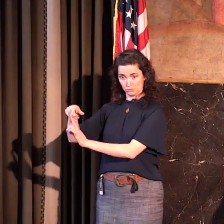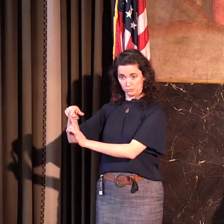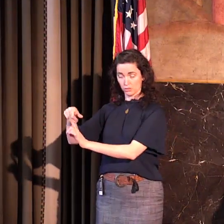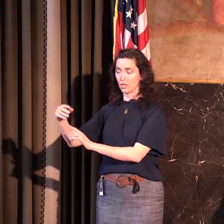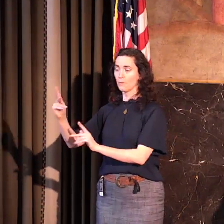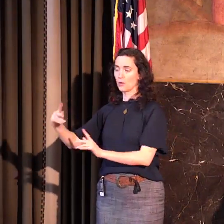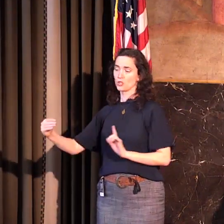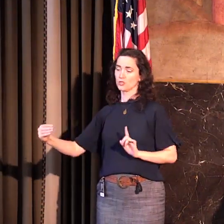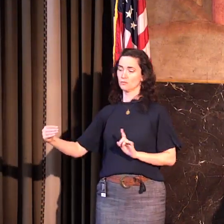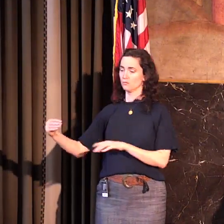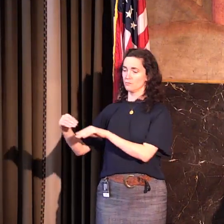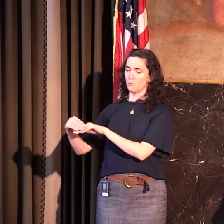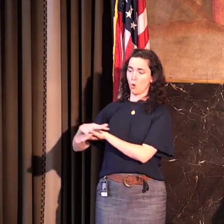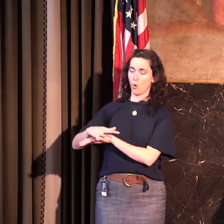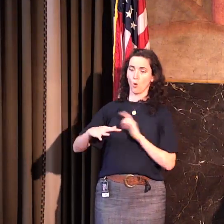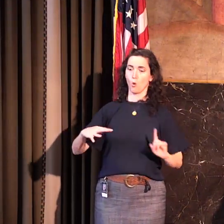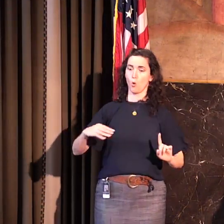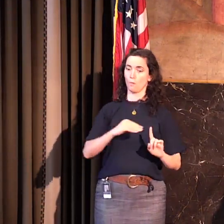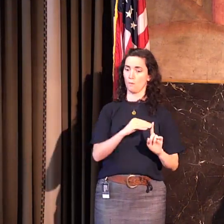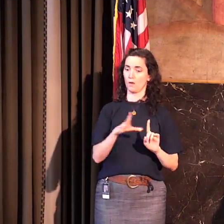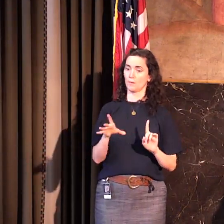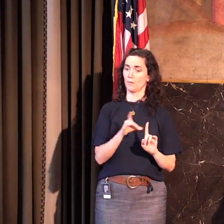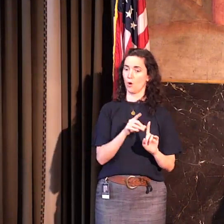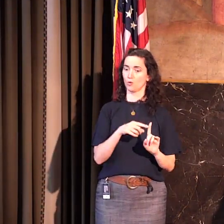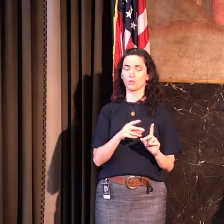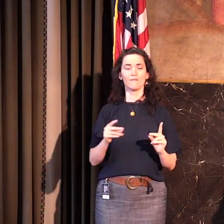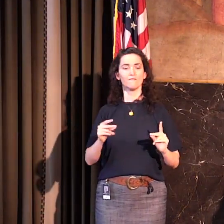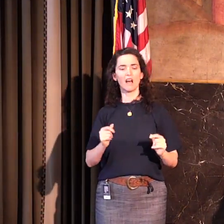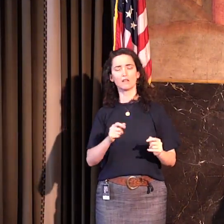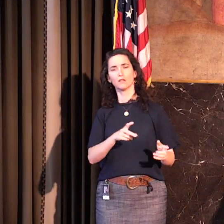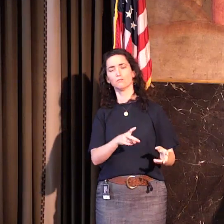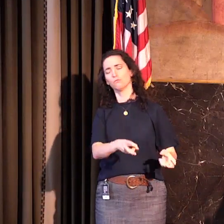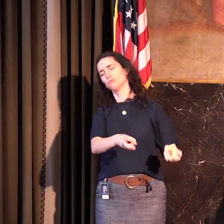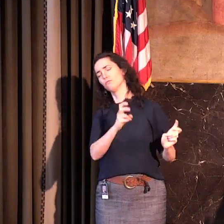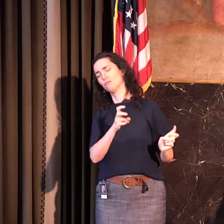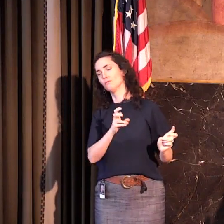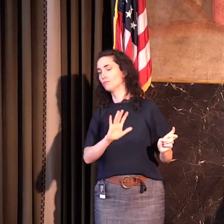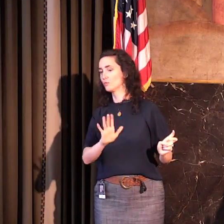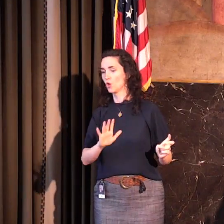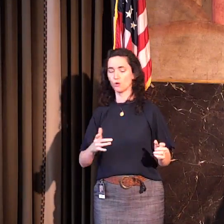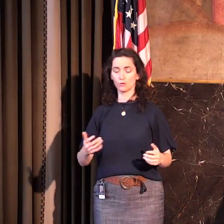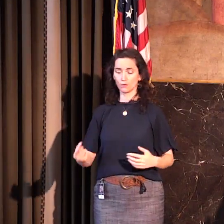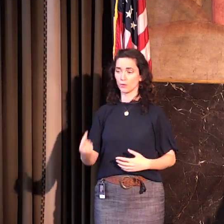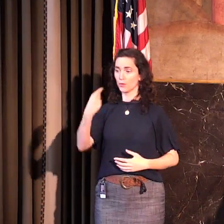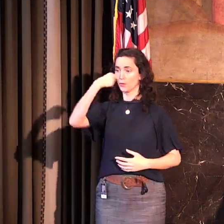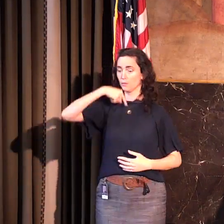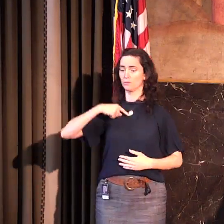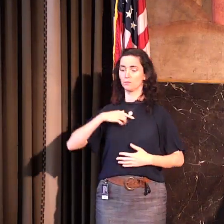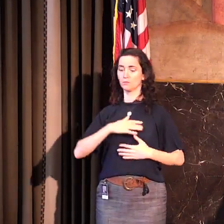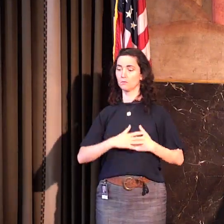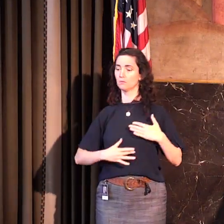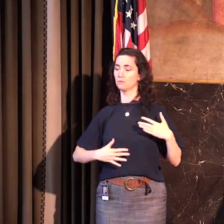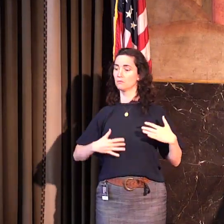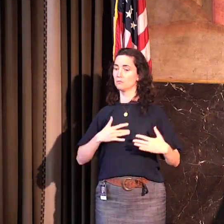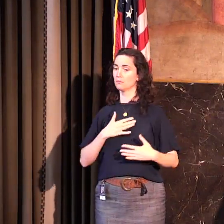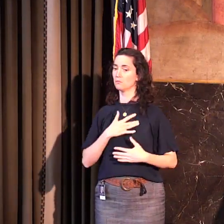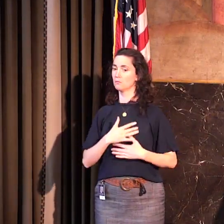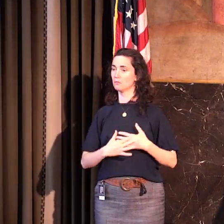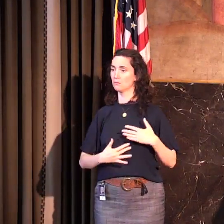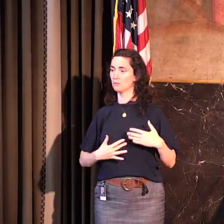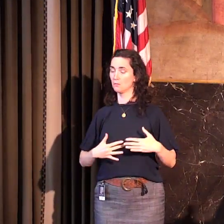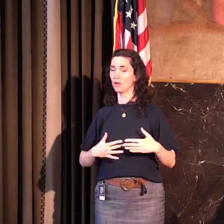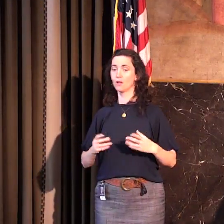causes COVID-19, they don't develop the disease right away. There's a period of time. And you may test after